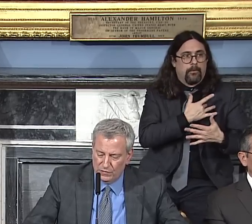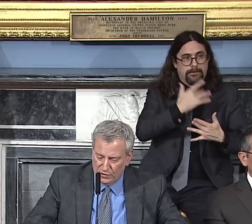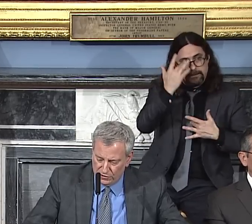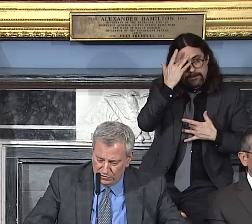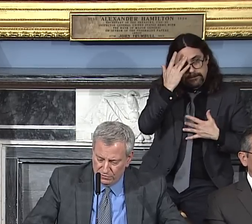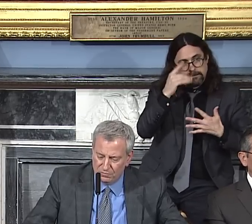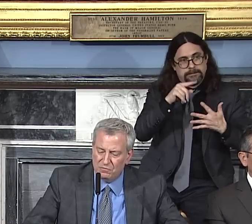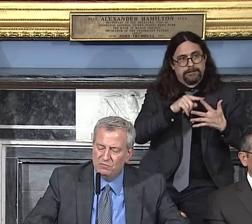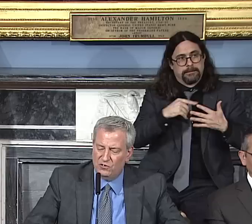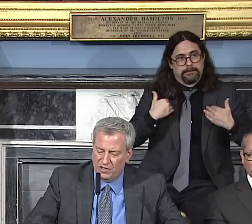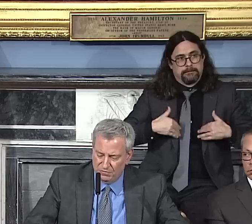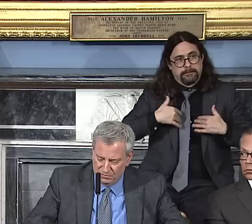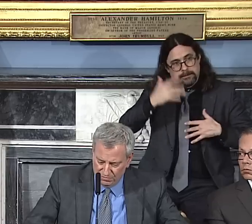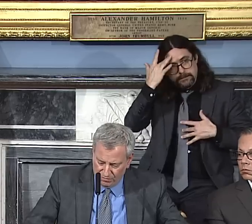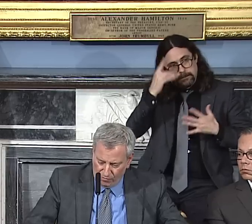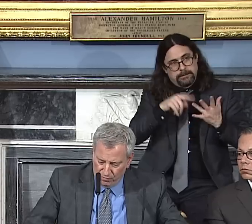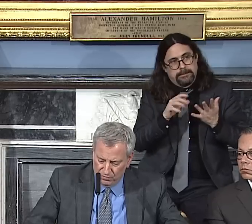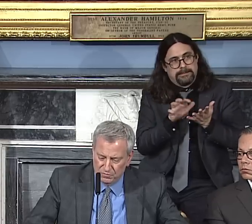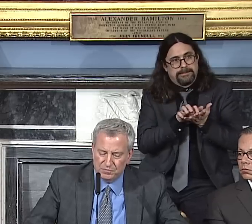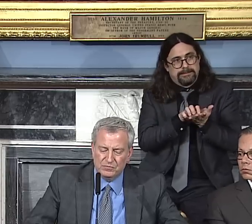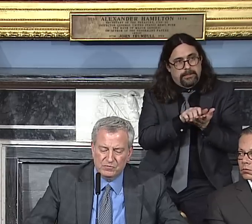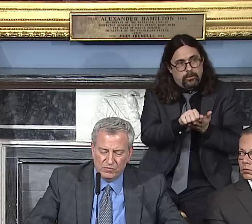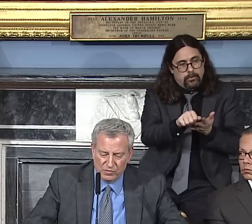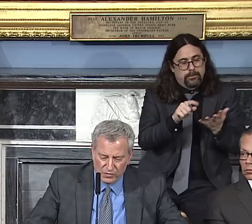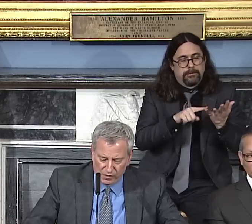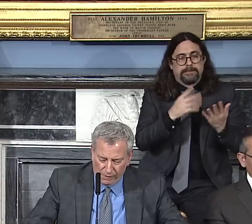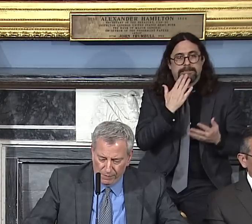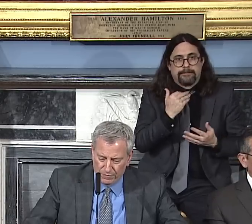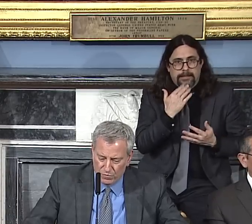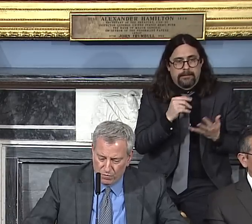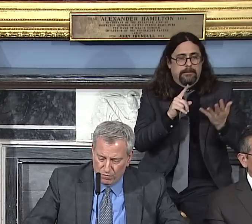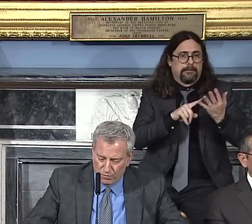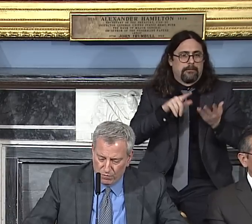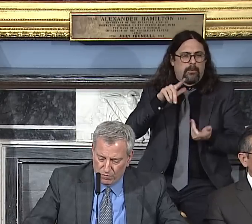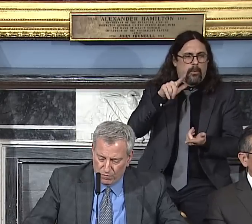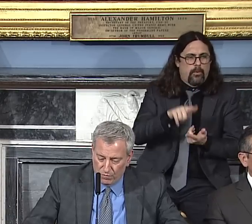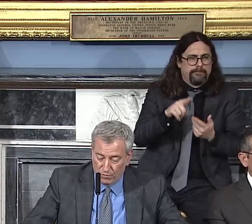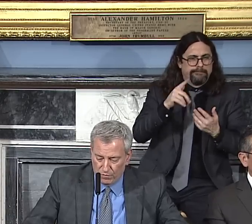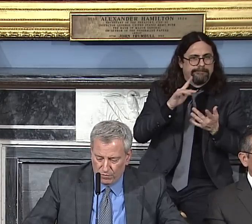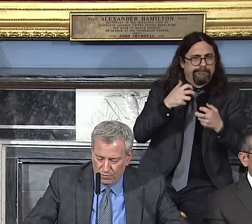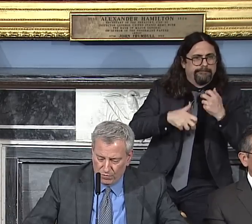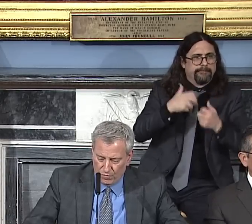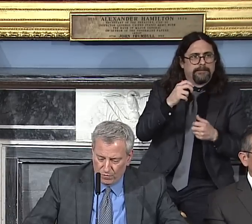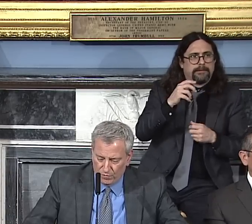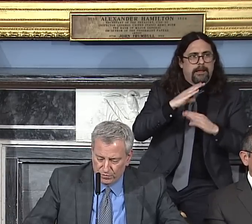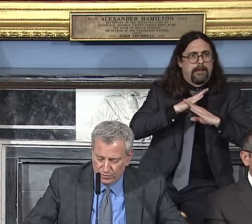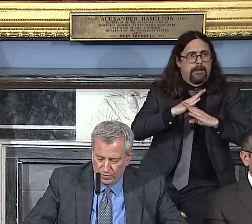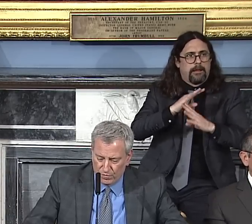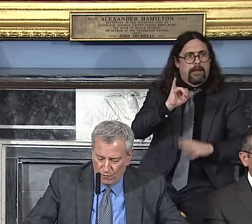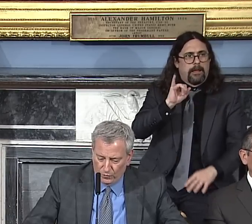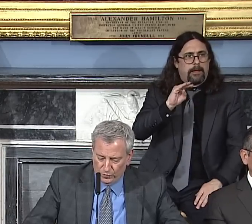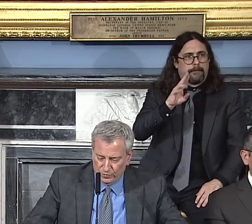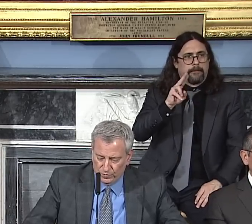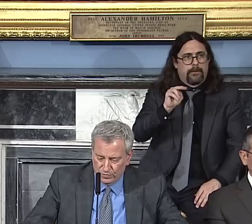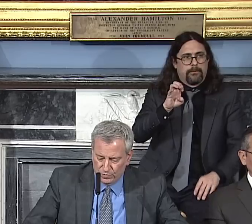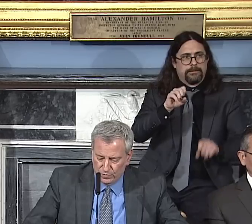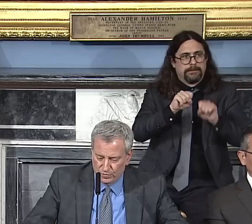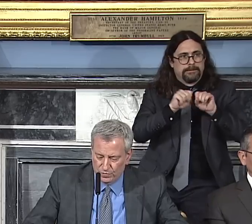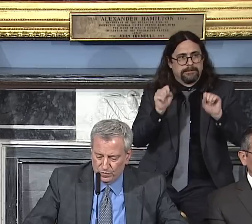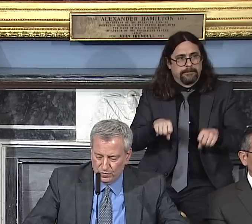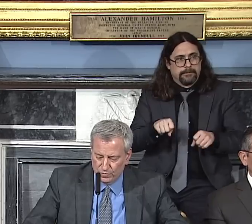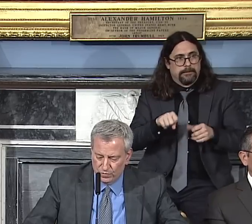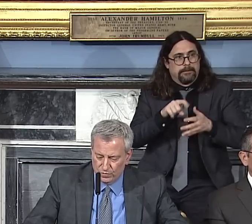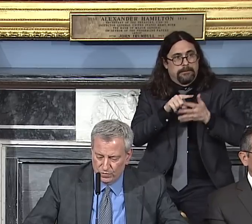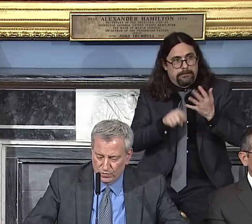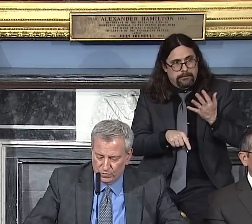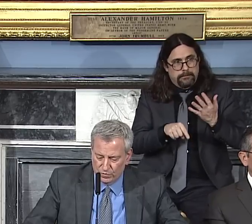diabetes, immunocompromised, and chronic lung disease, then I would think twice, and especially if you're over 50, I would think